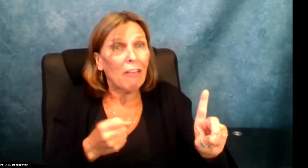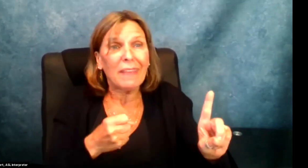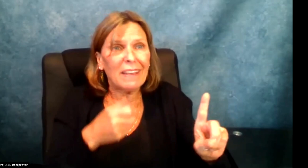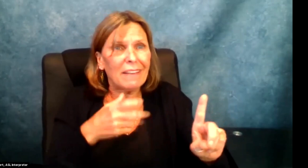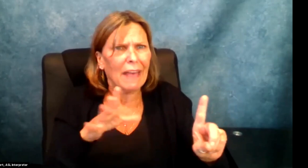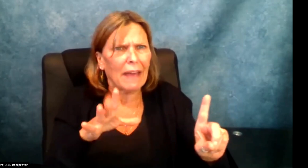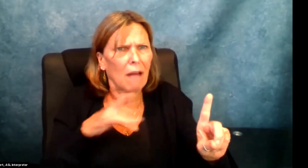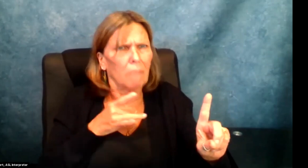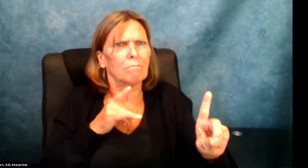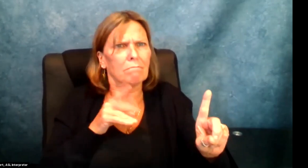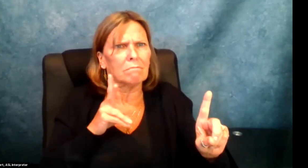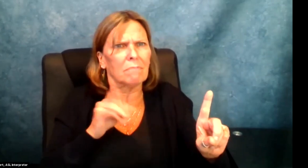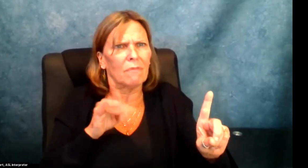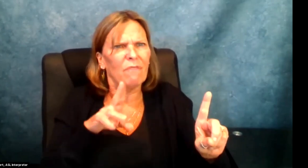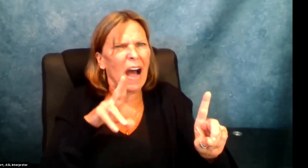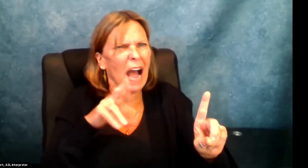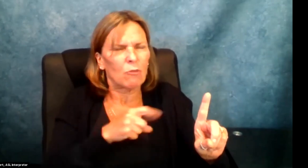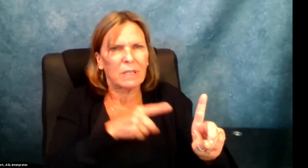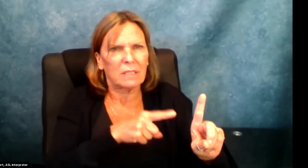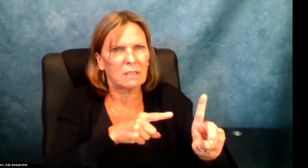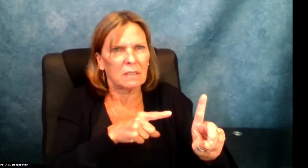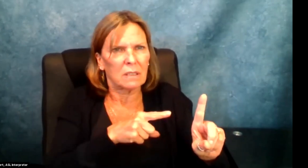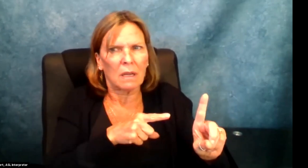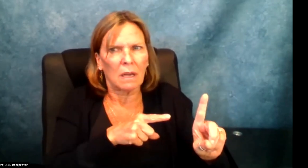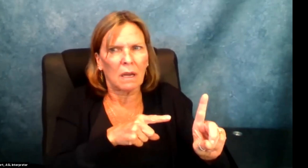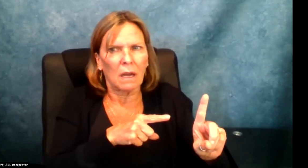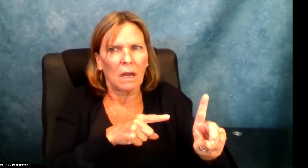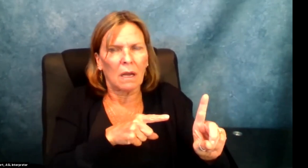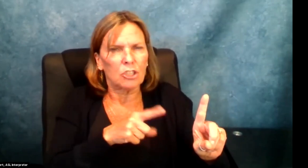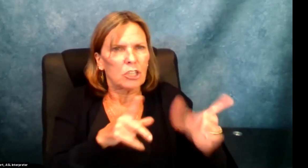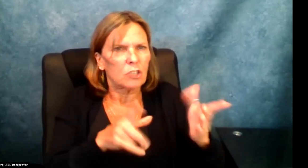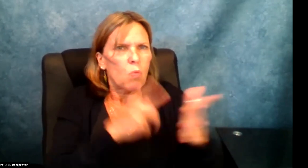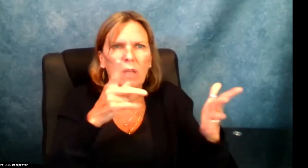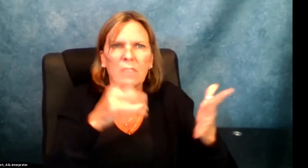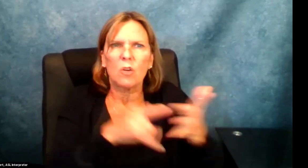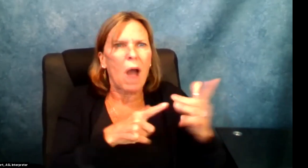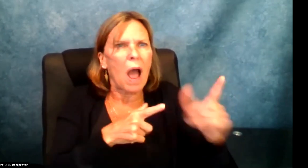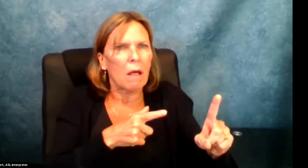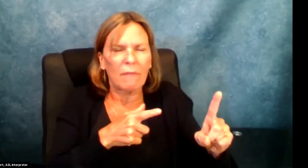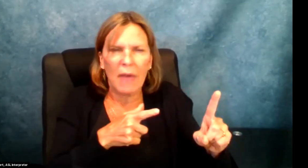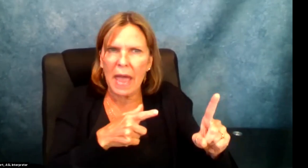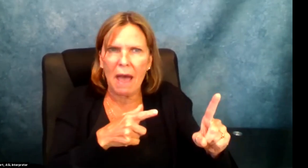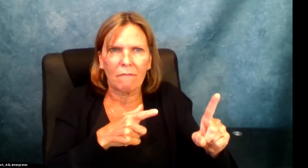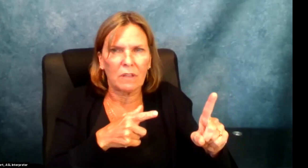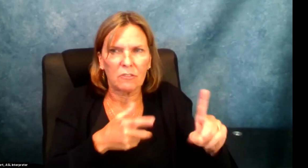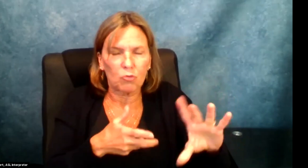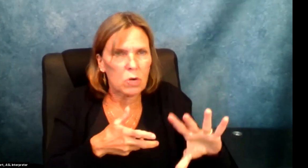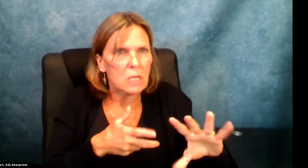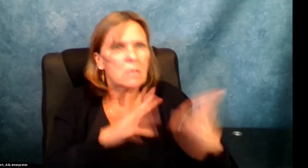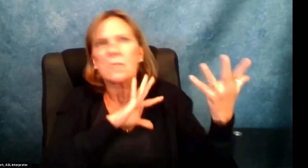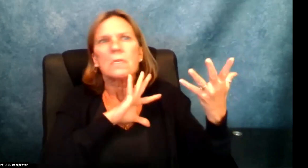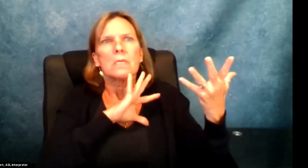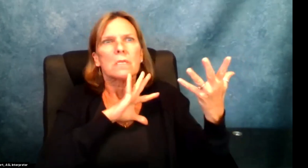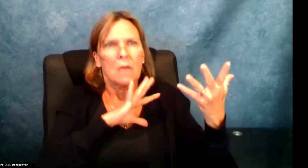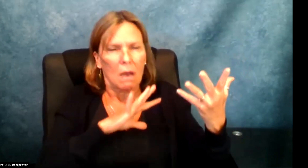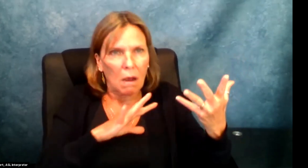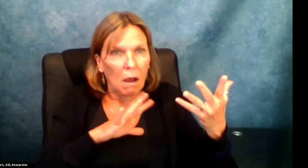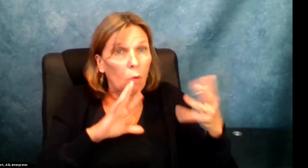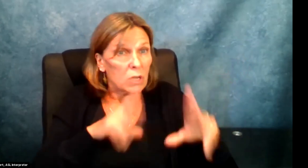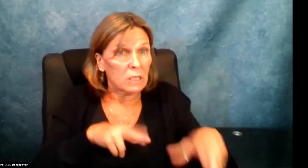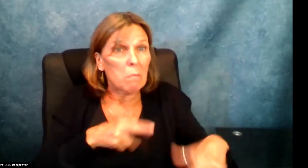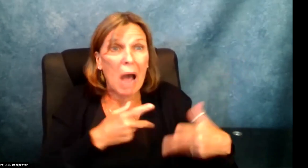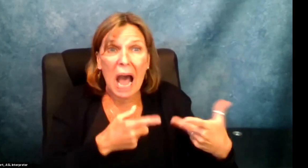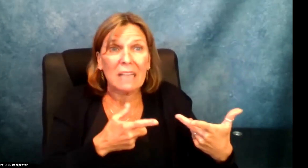have this very strong immune inflammatory response, and they get very, very sick from